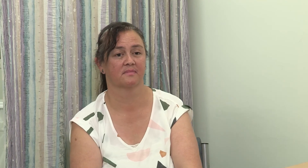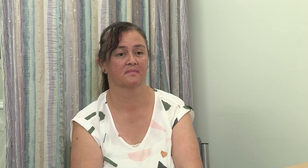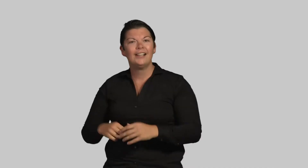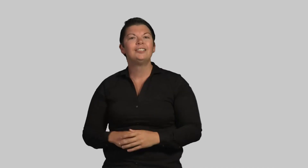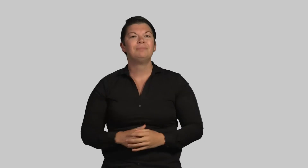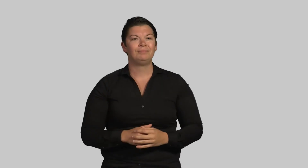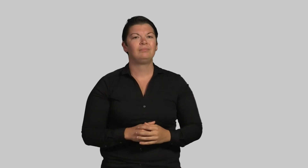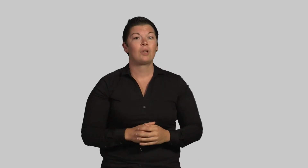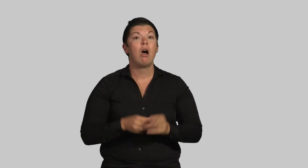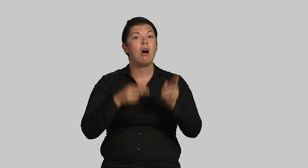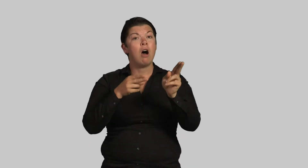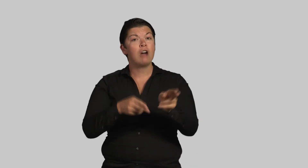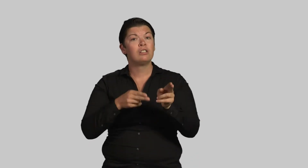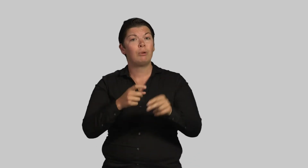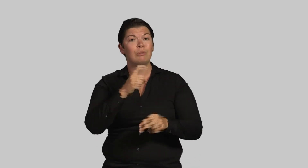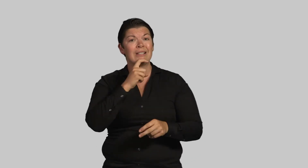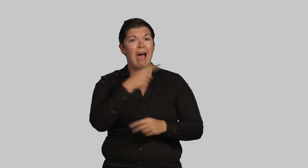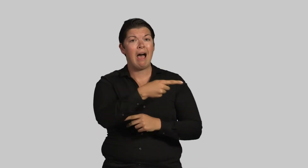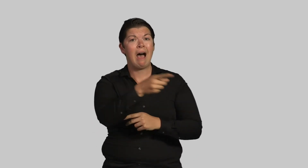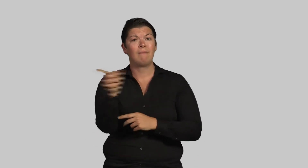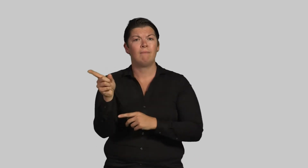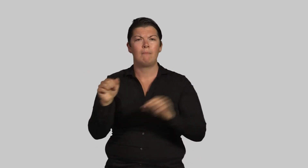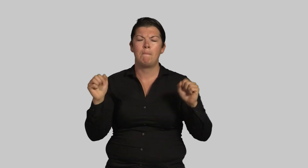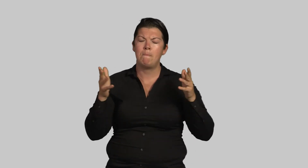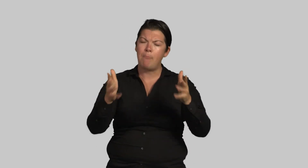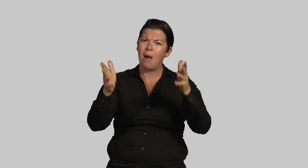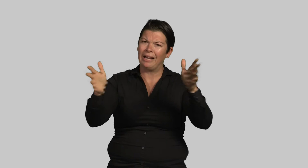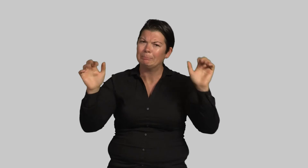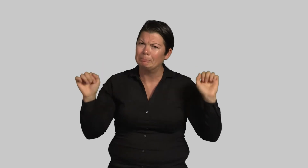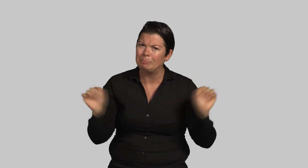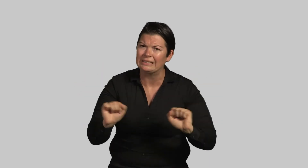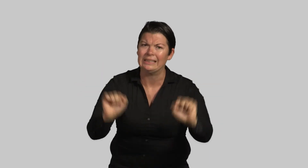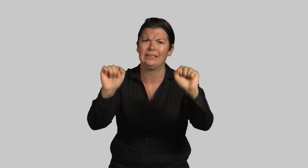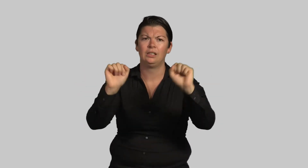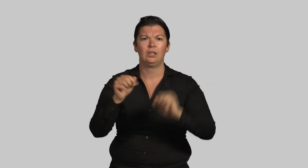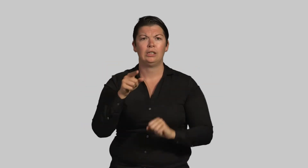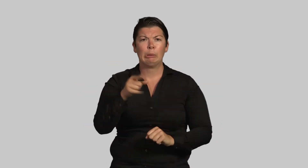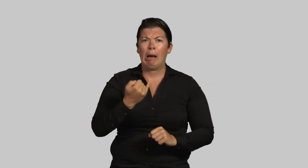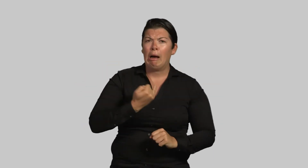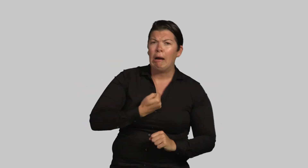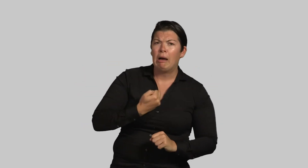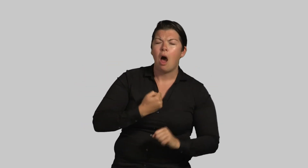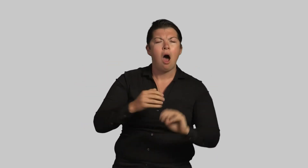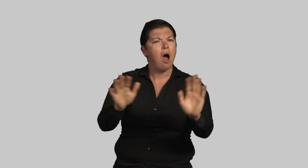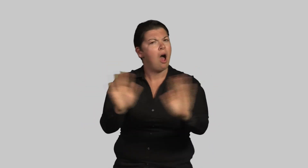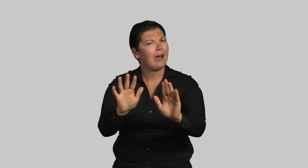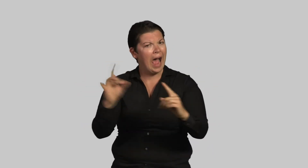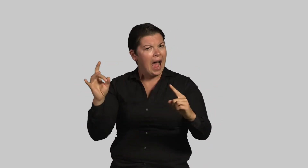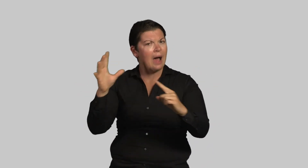of asthma. It's normal for hospital staff to be busy, but you should not feel bad or embarrassed about taking up someone's